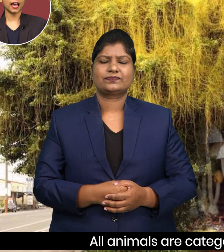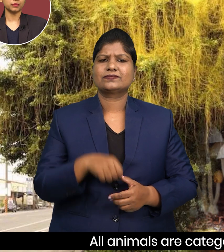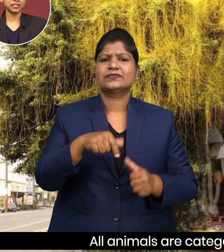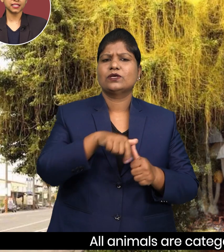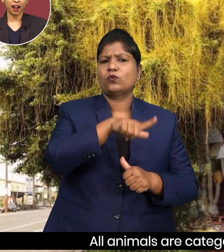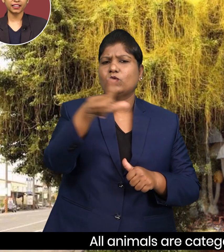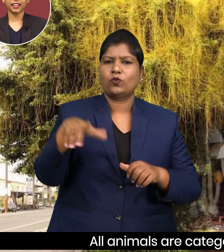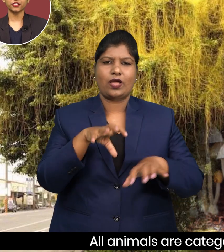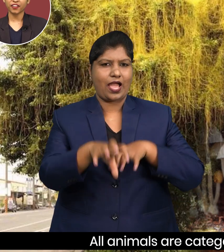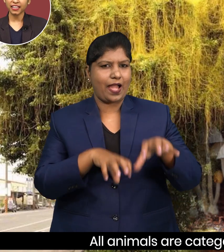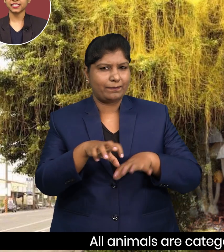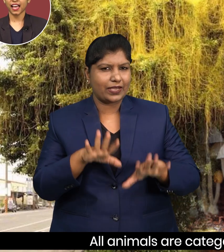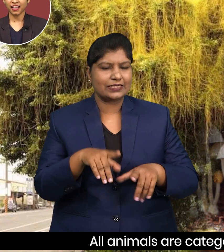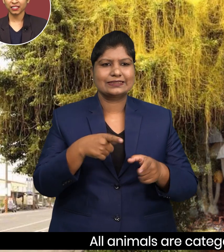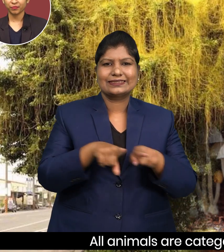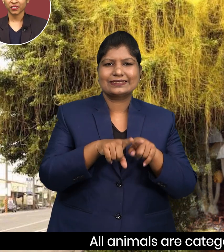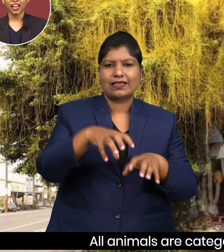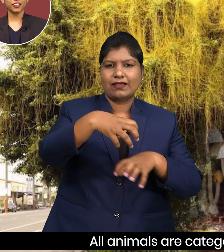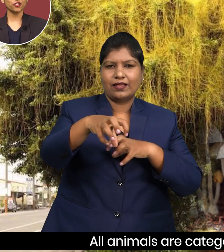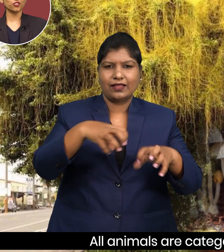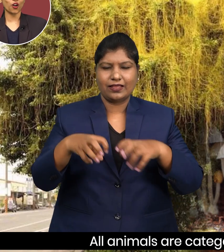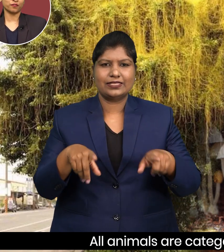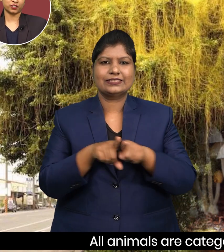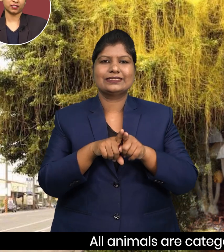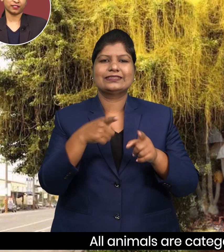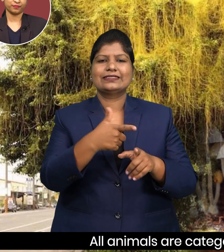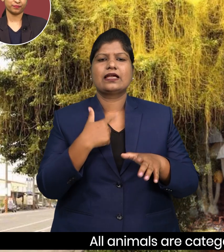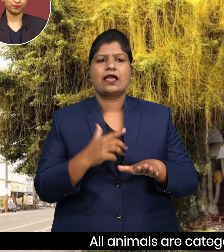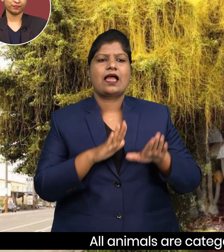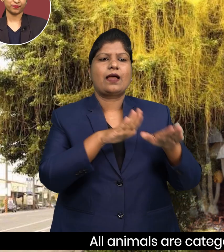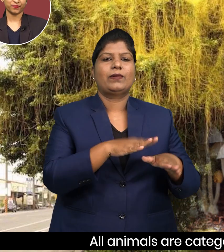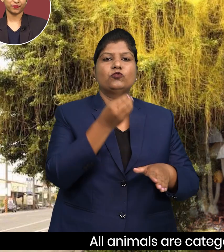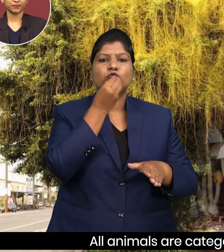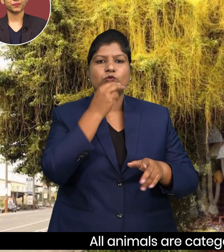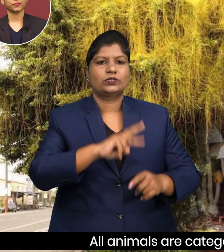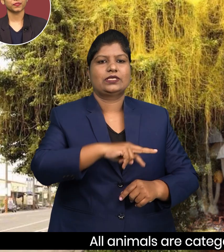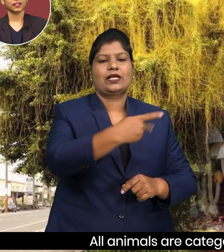All animals are categorized as heterotrophs,